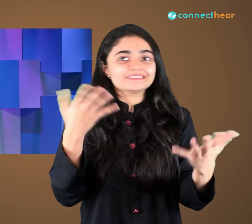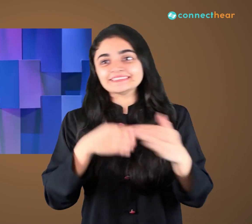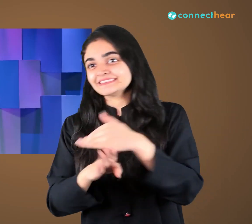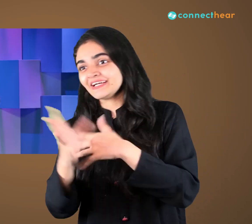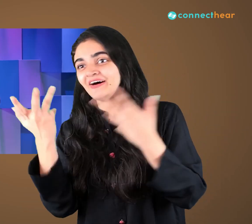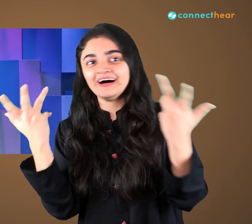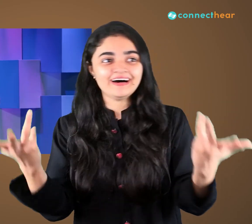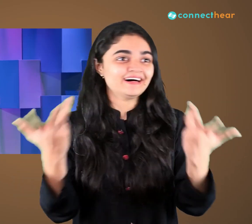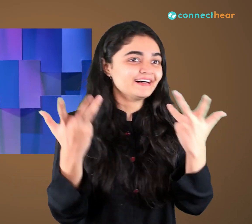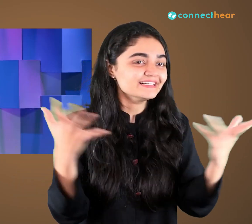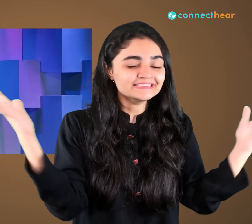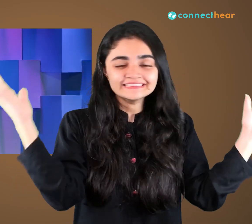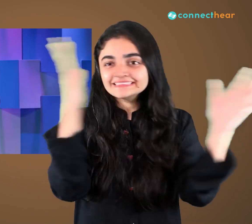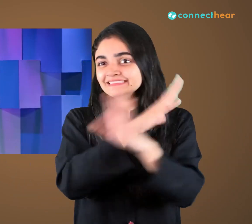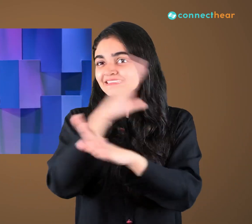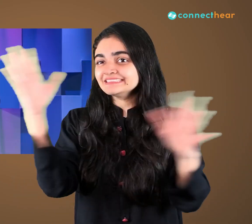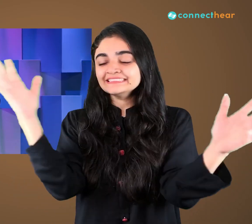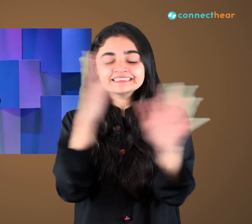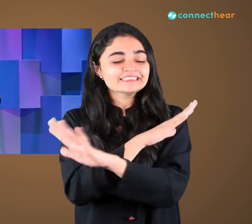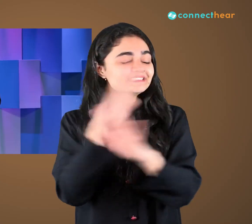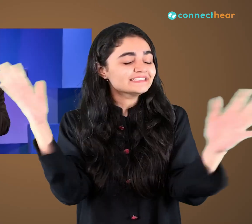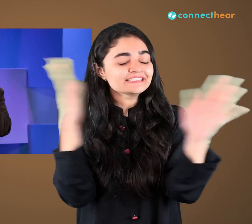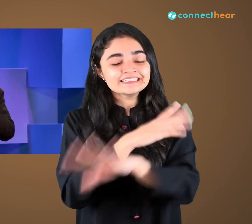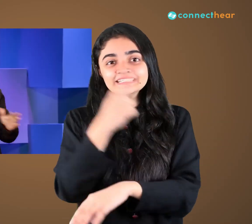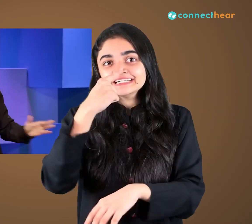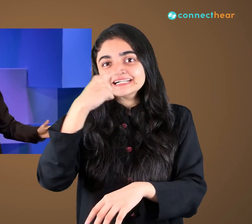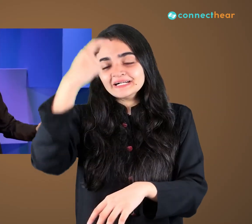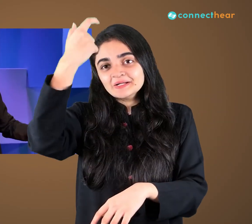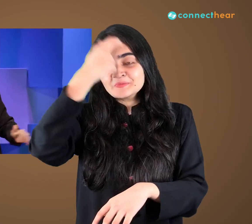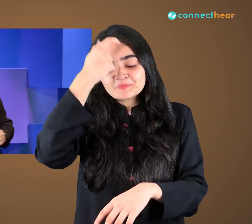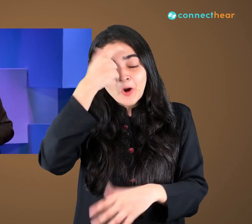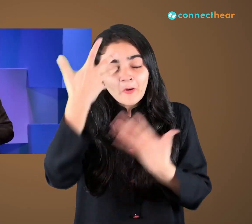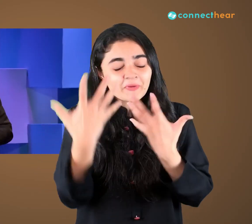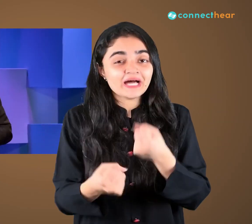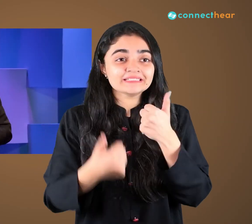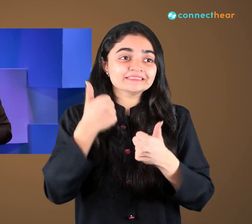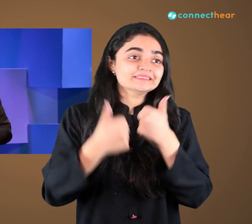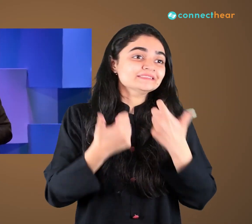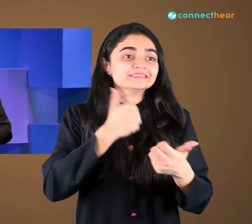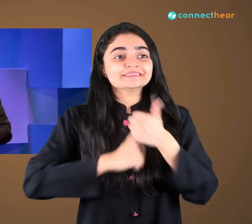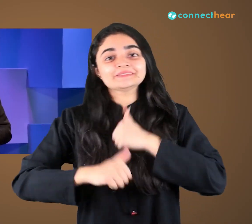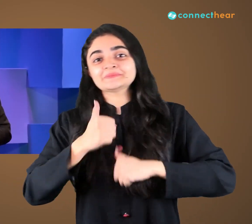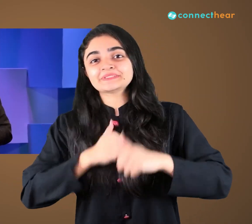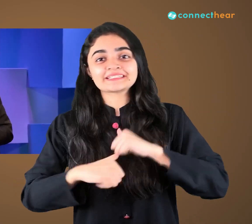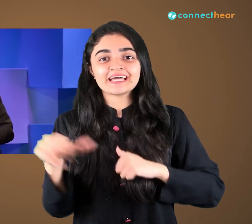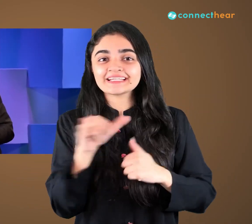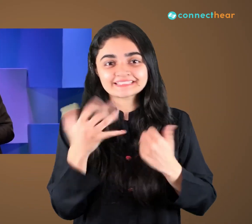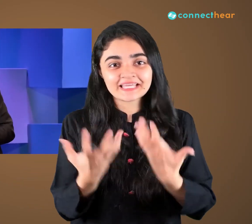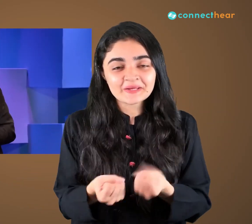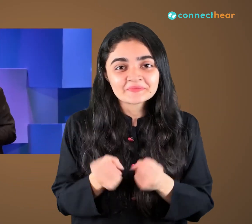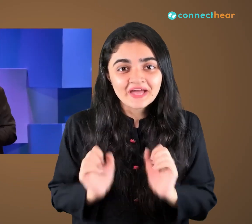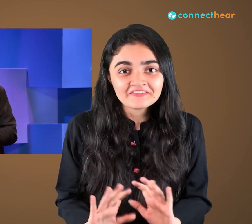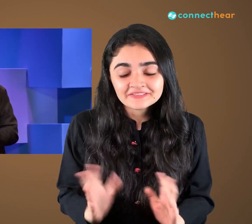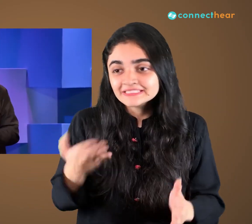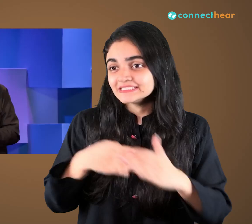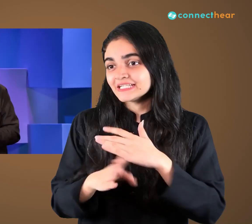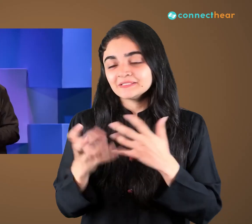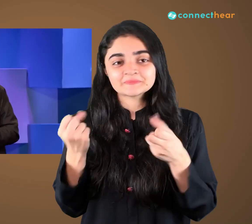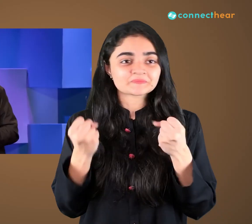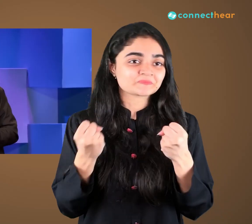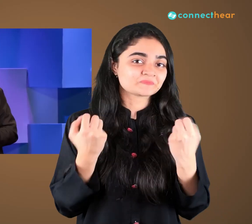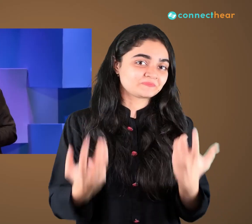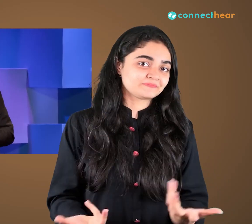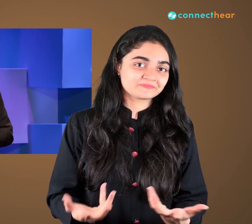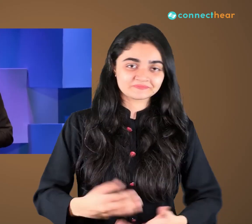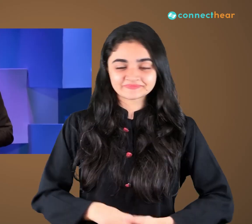did. It was not good. It was like a nasal torture chamber in that place is what it was. It was not